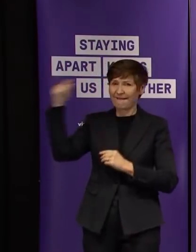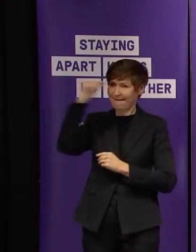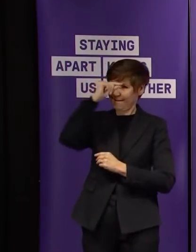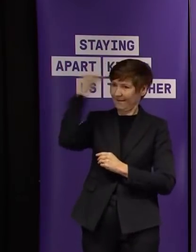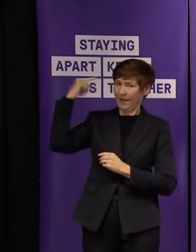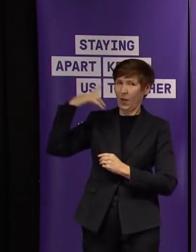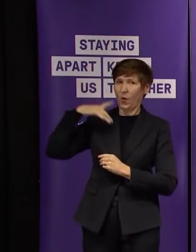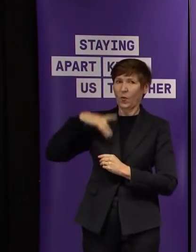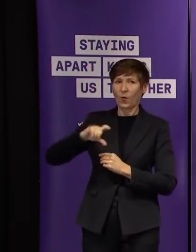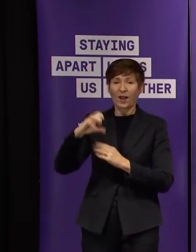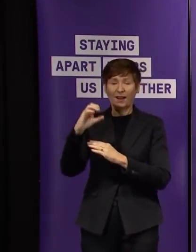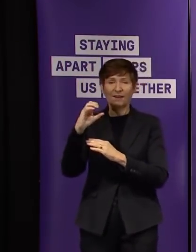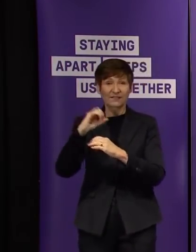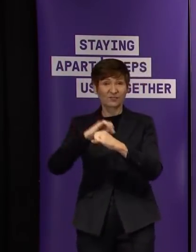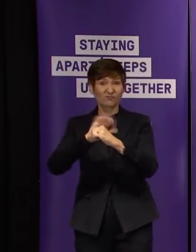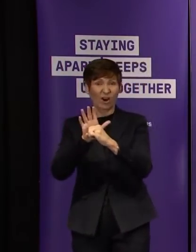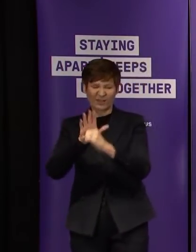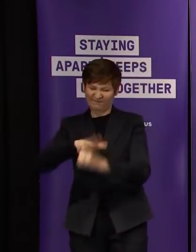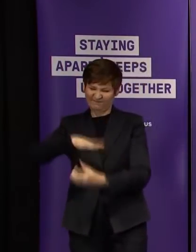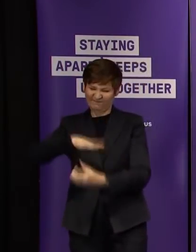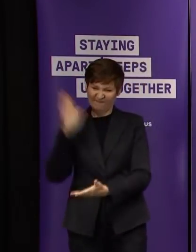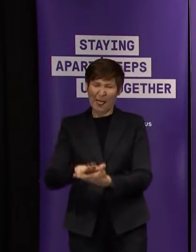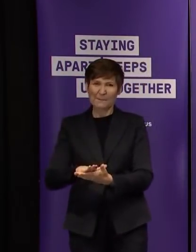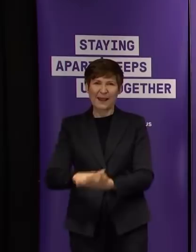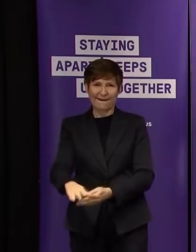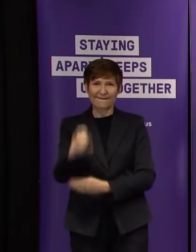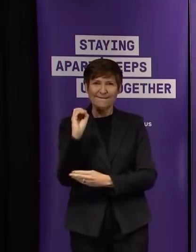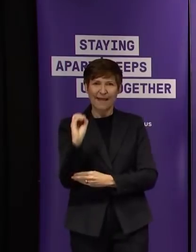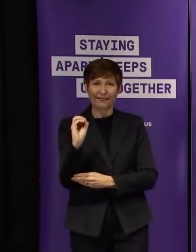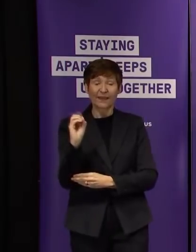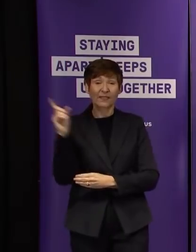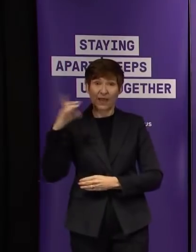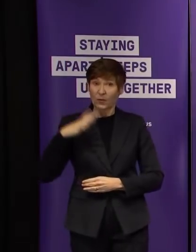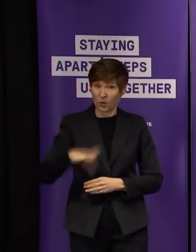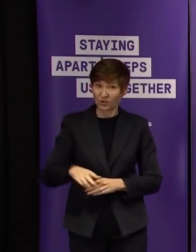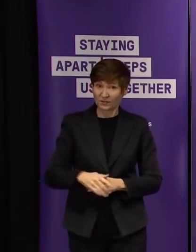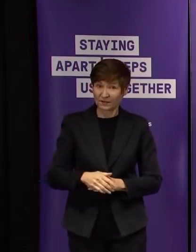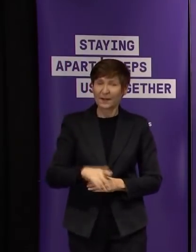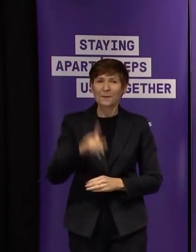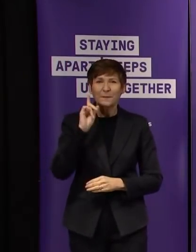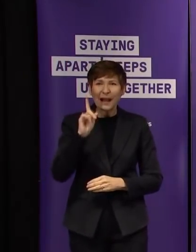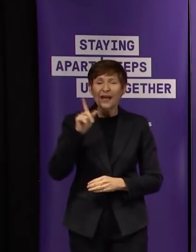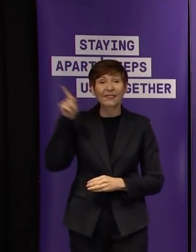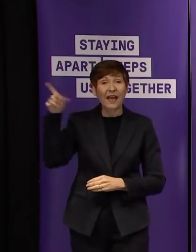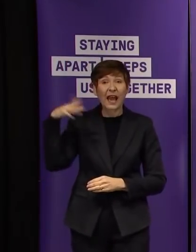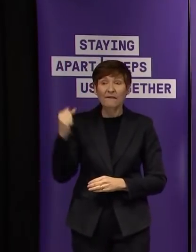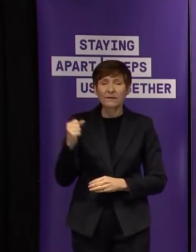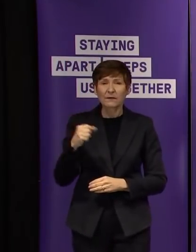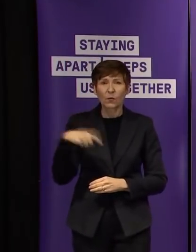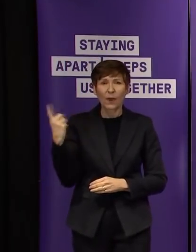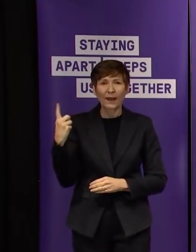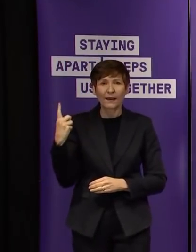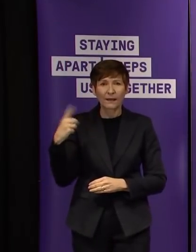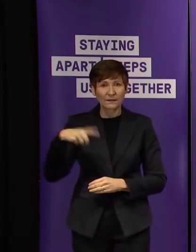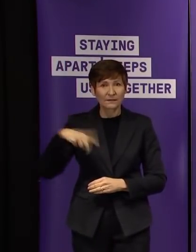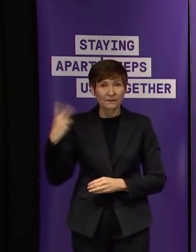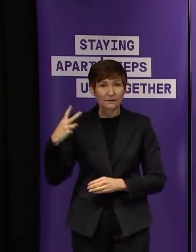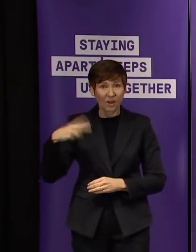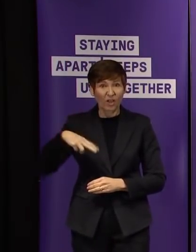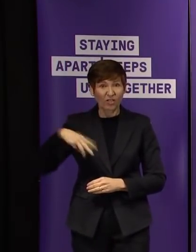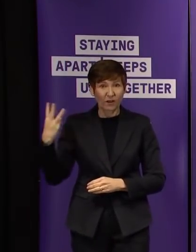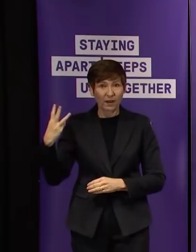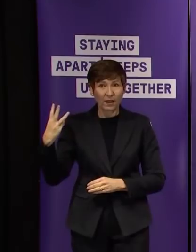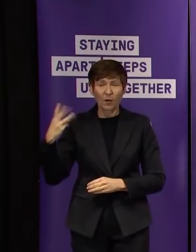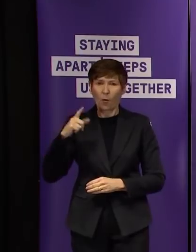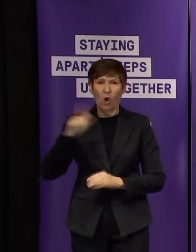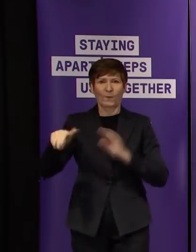And when you get a case, 3, 4, 5, whatever it might be, then you automatically go back into lockdown. That is not the strategy. That's not the